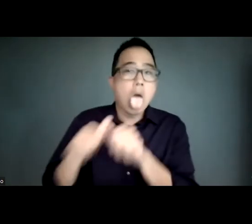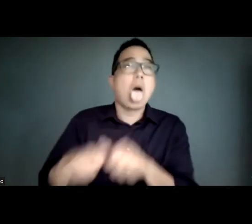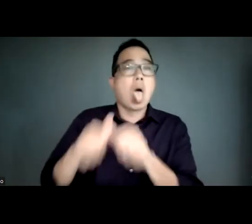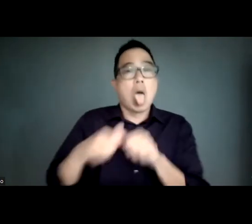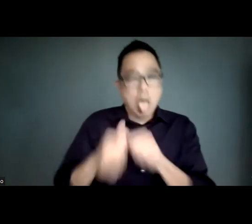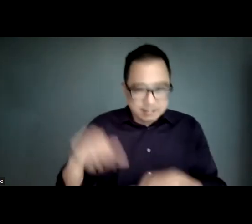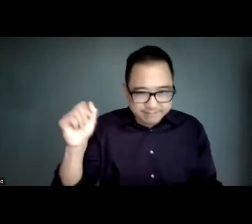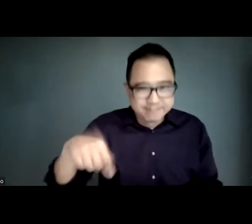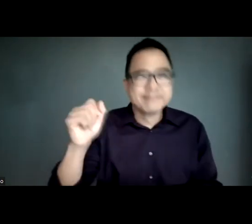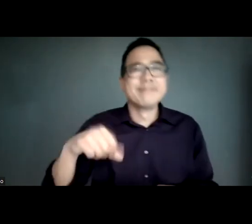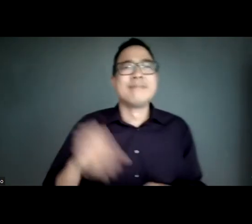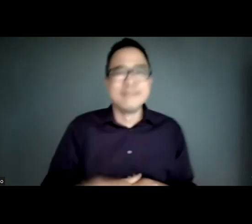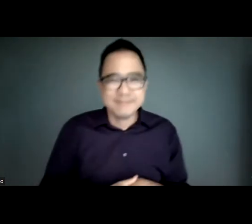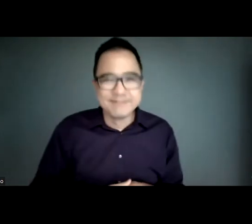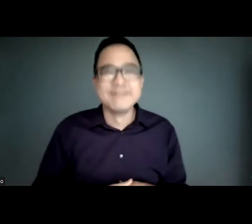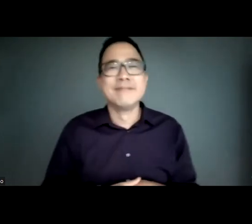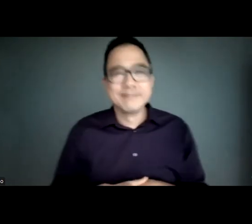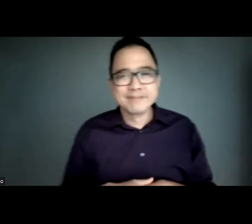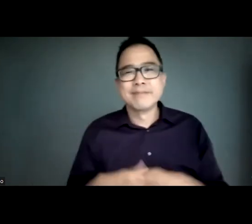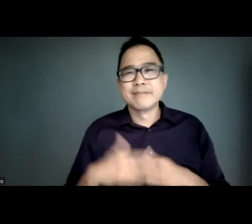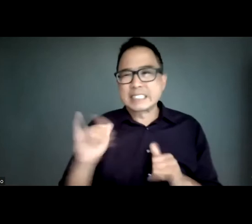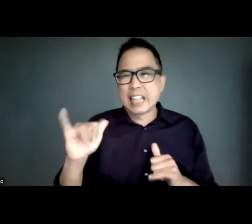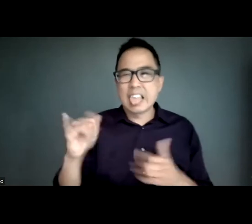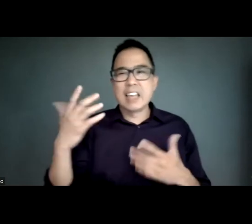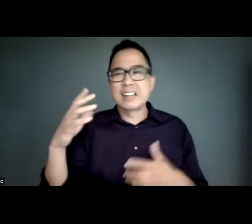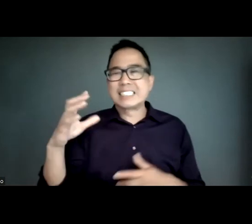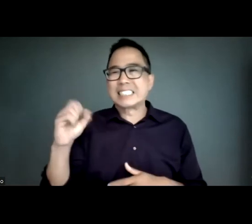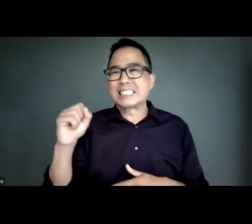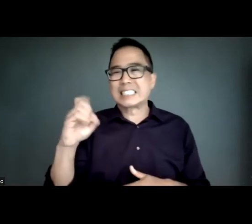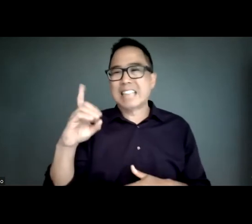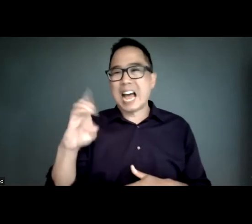long COVID? Ongoing side effects, yes?